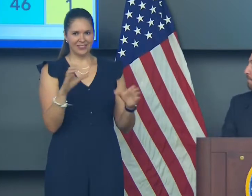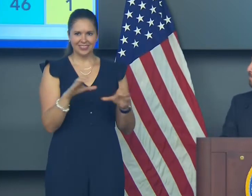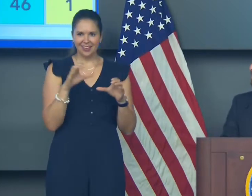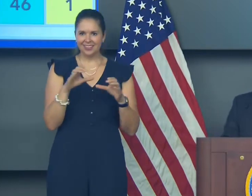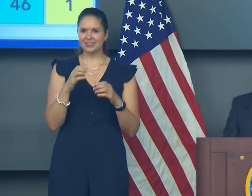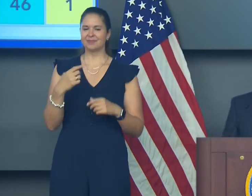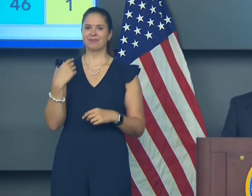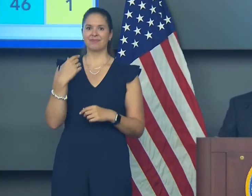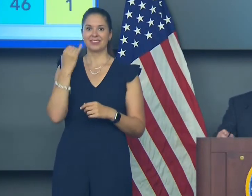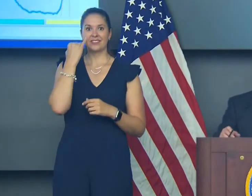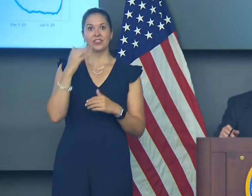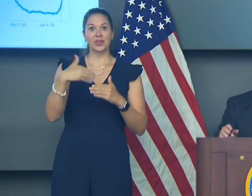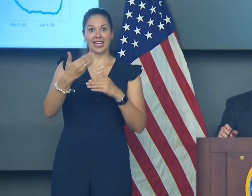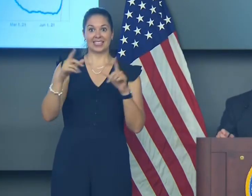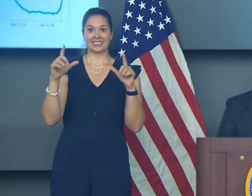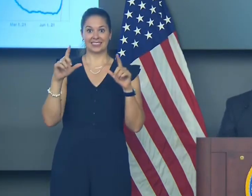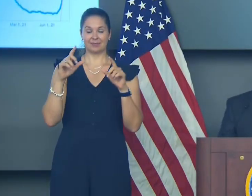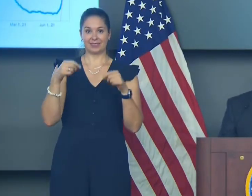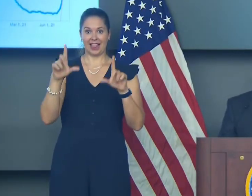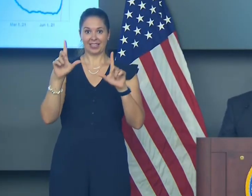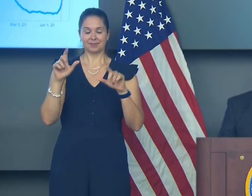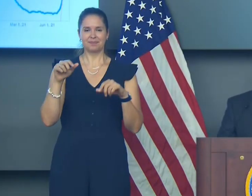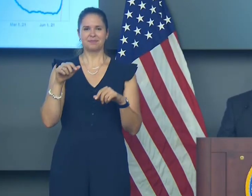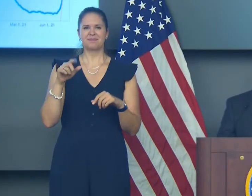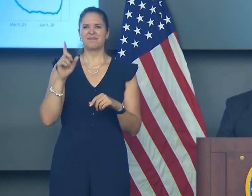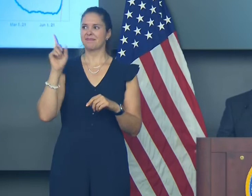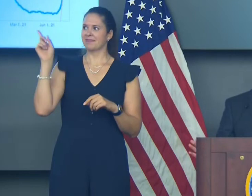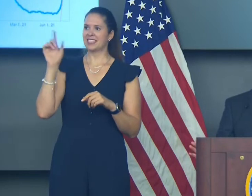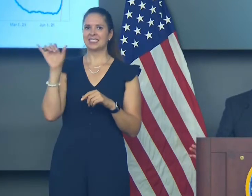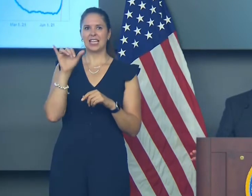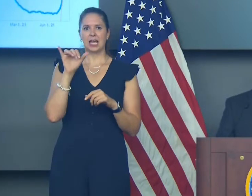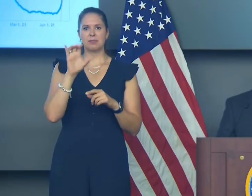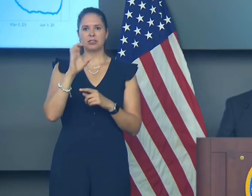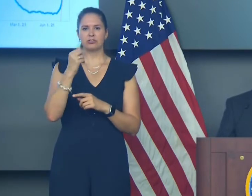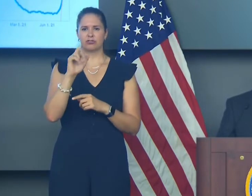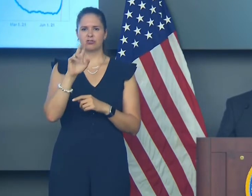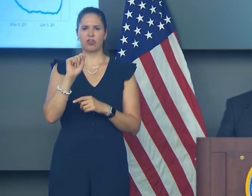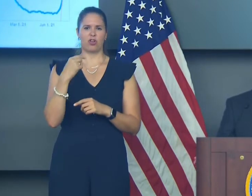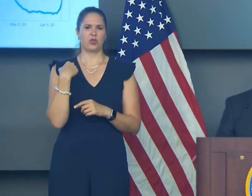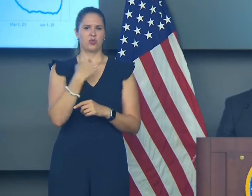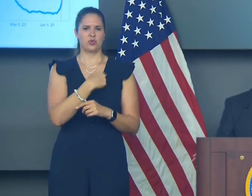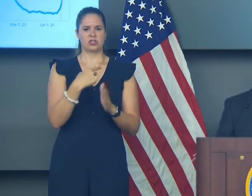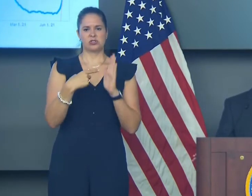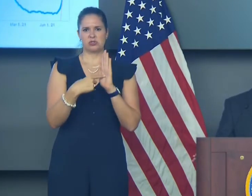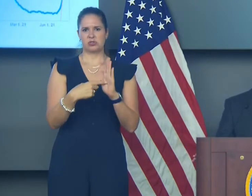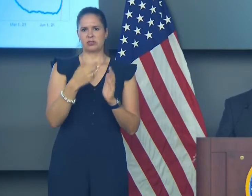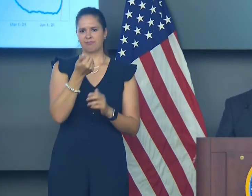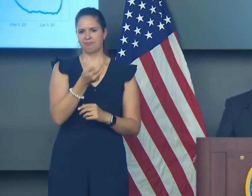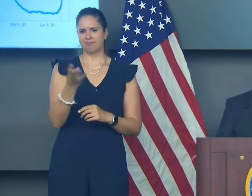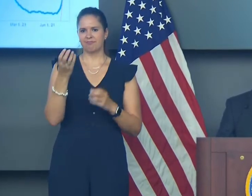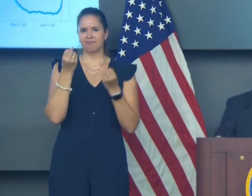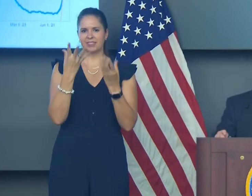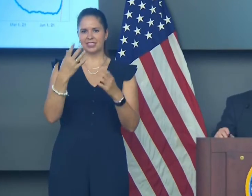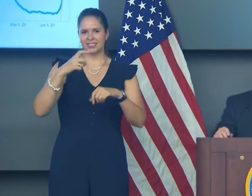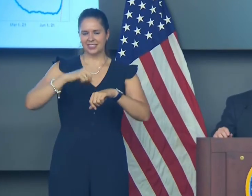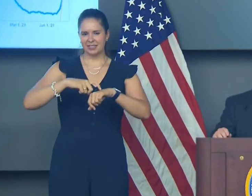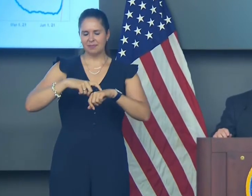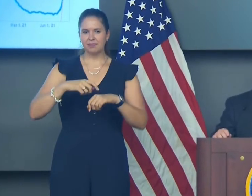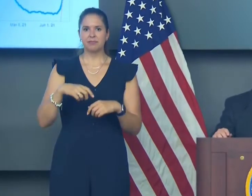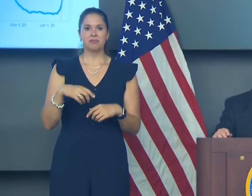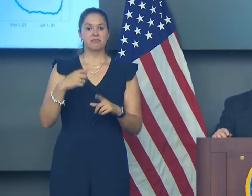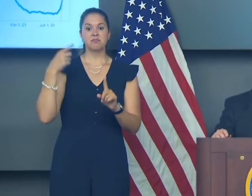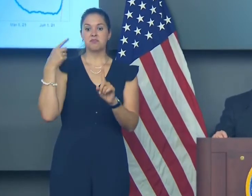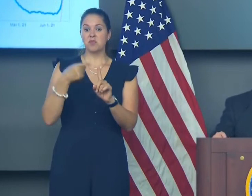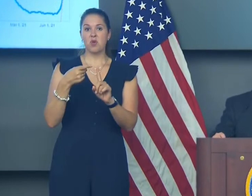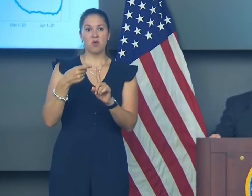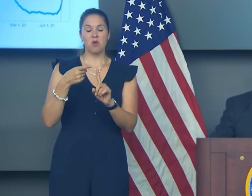If you could go to the next slide, please. This is the same chart that we've shown many times now. And the bottom line